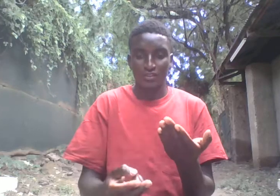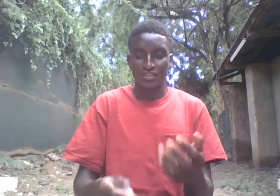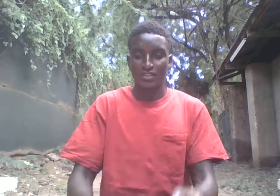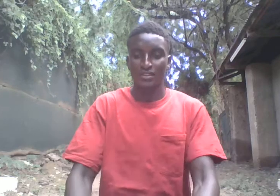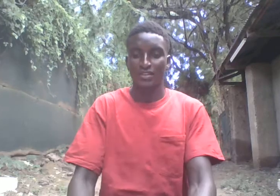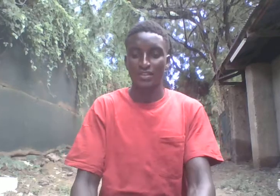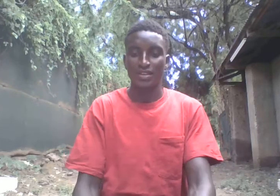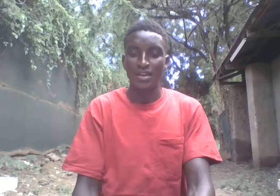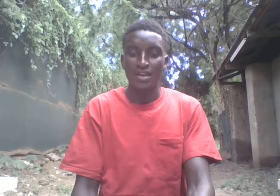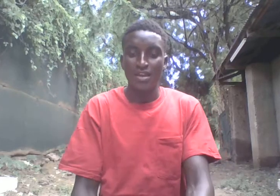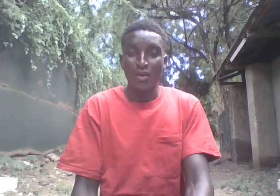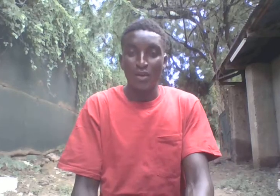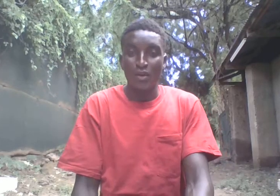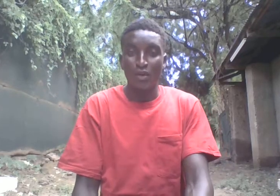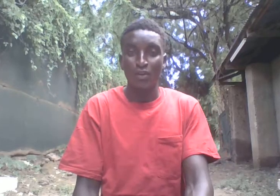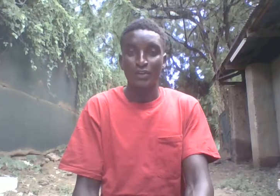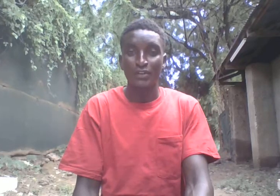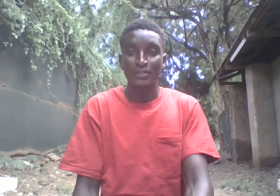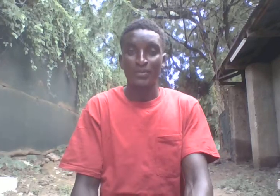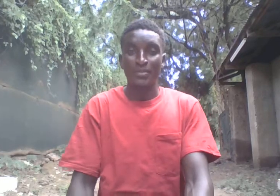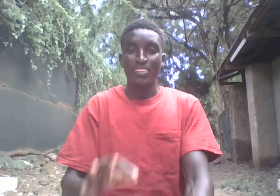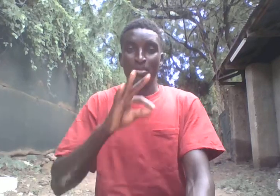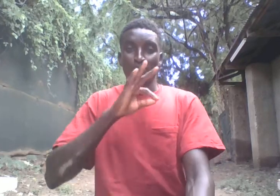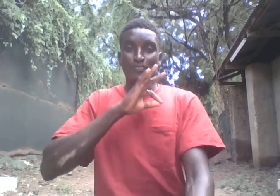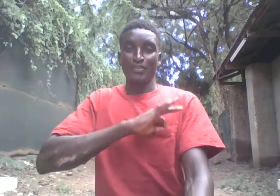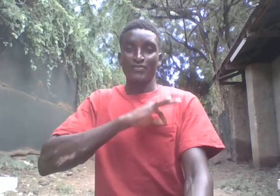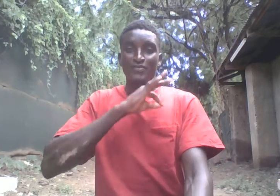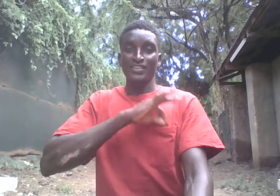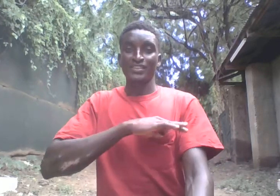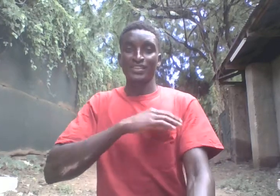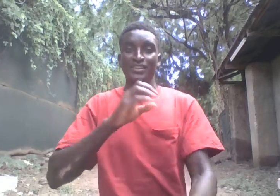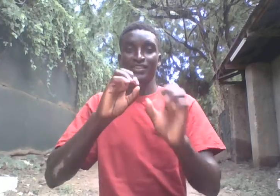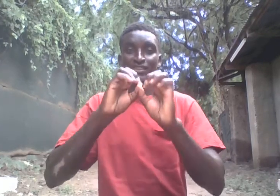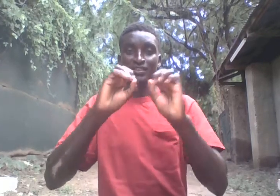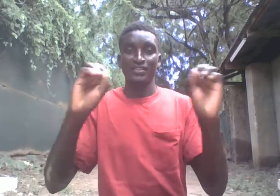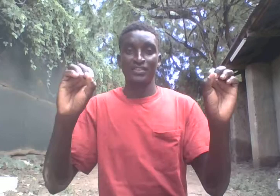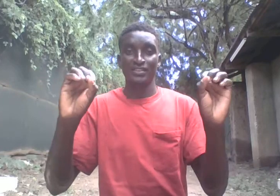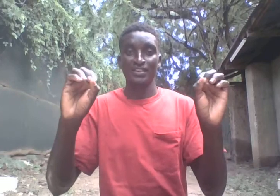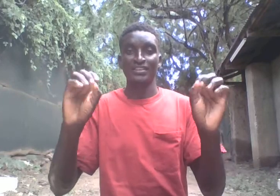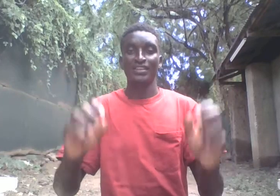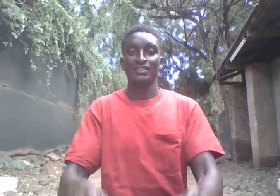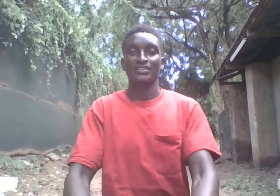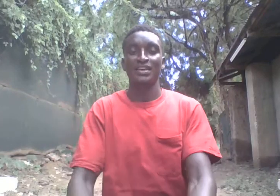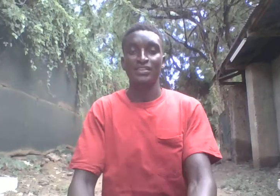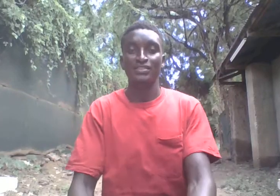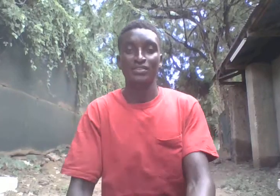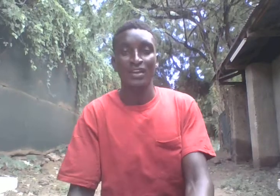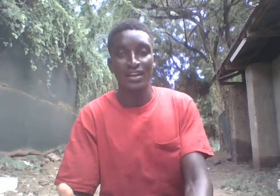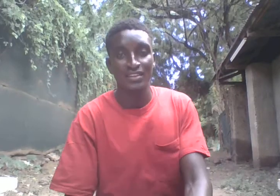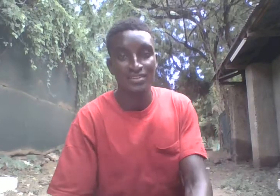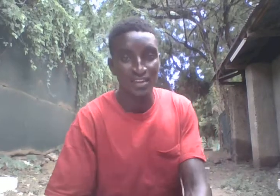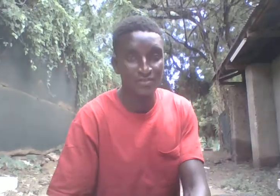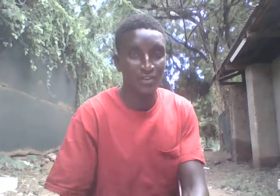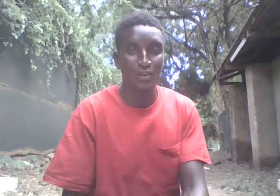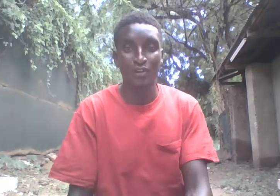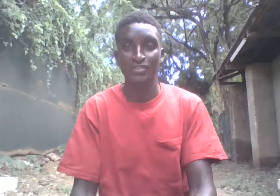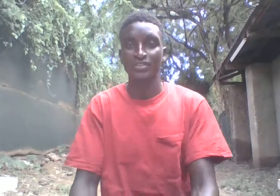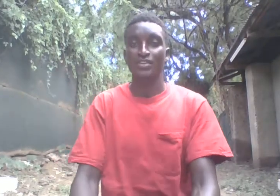loss. Or profit, nothing. That is another sign for loss.